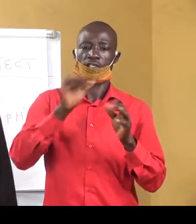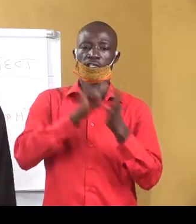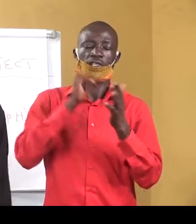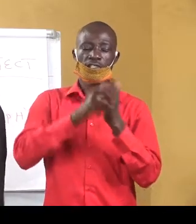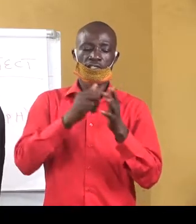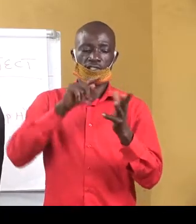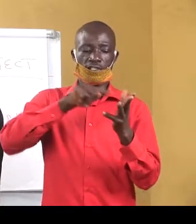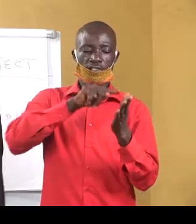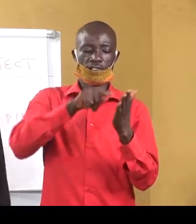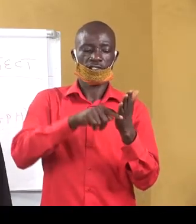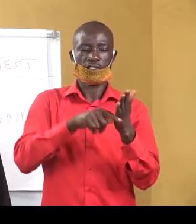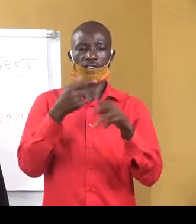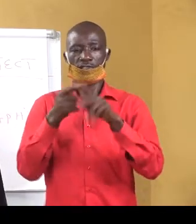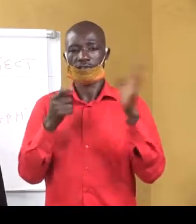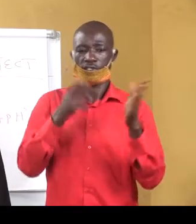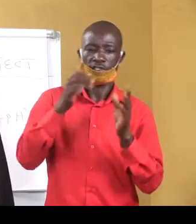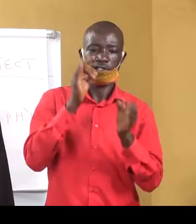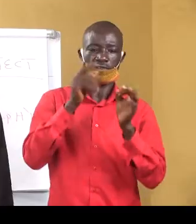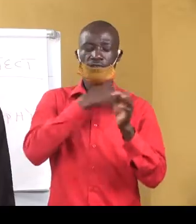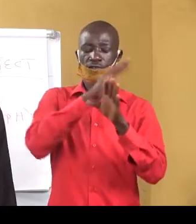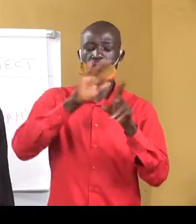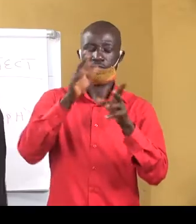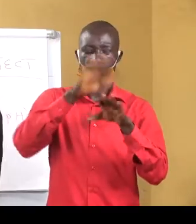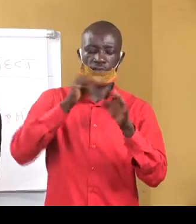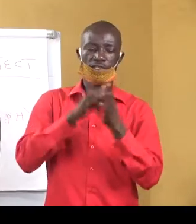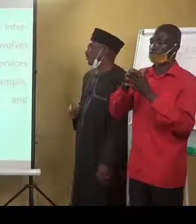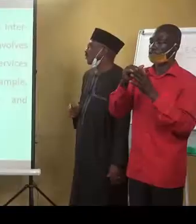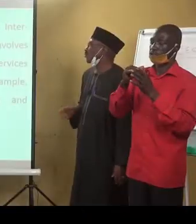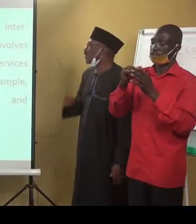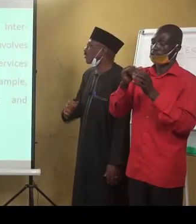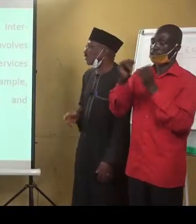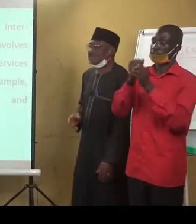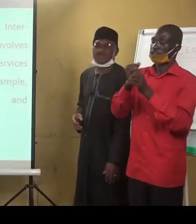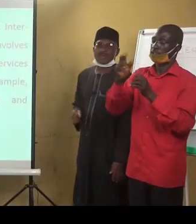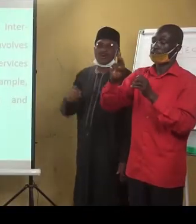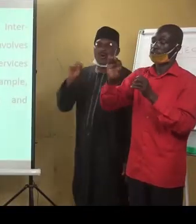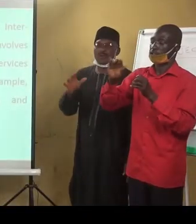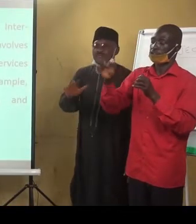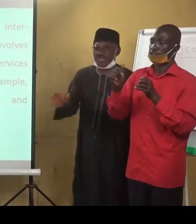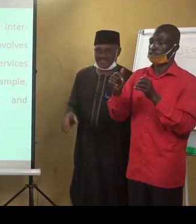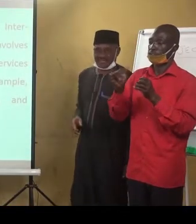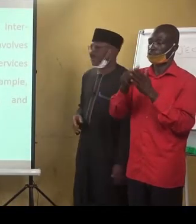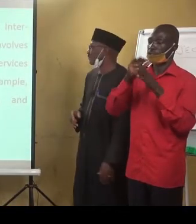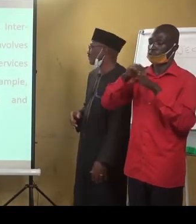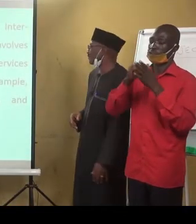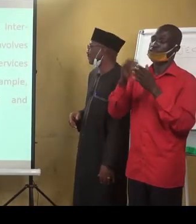interregional trade. If you don't want to call it interregional trade, you can call it home